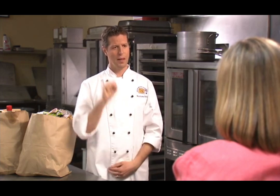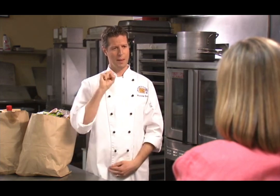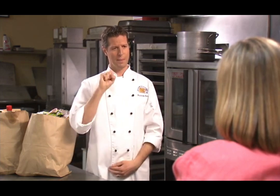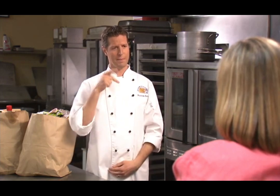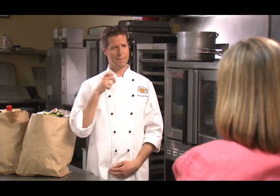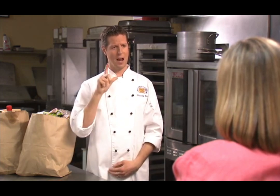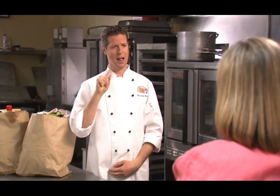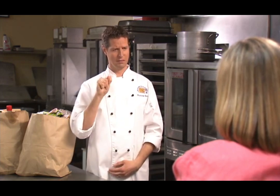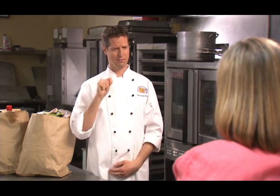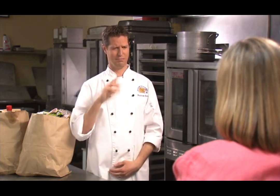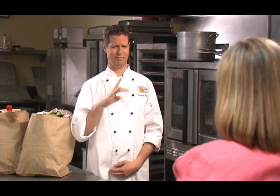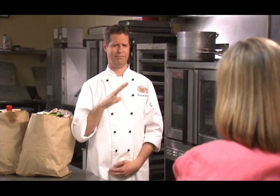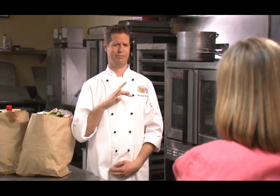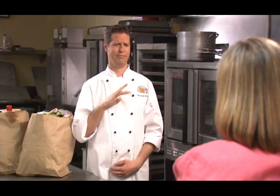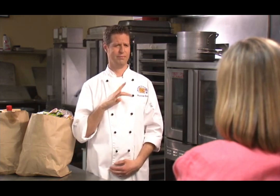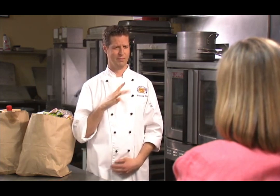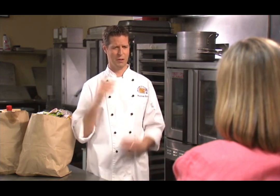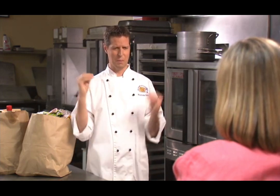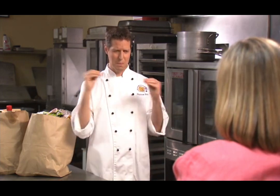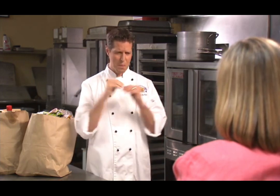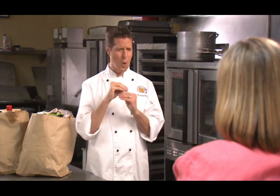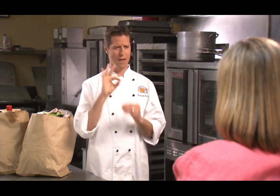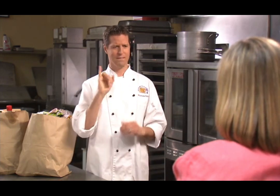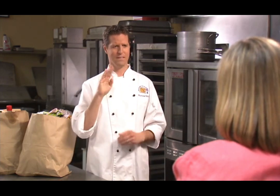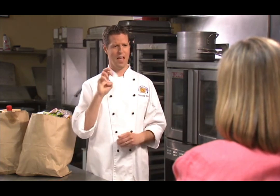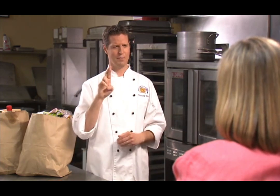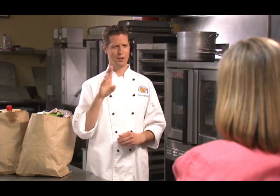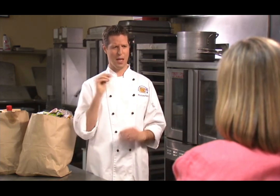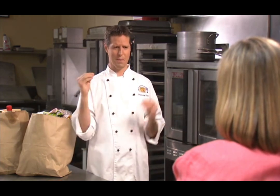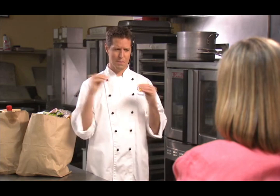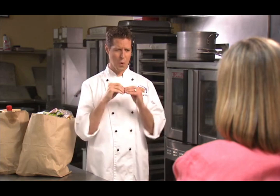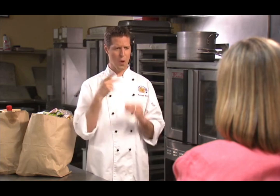Spelt is cool. It has more fiber and more protein.